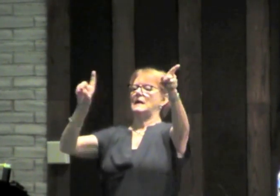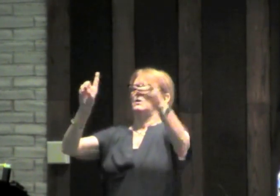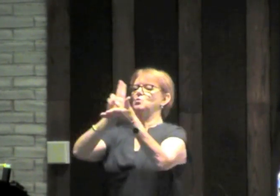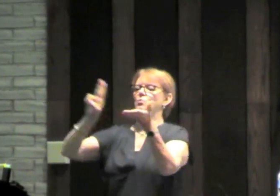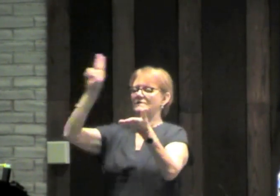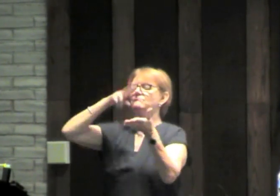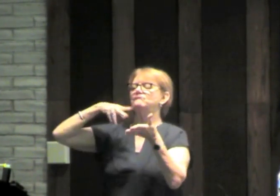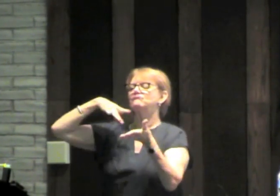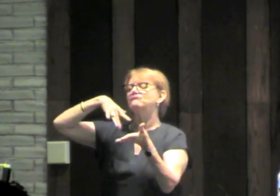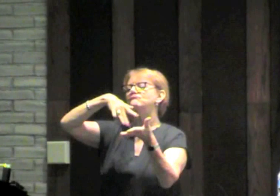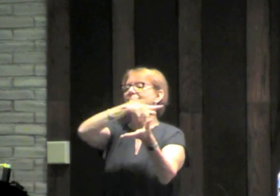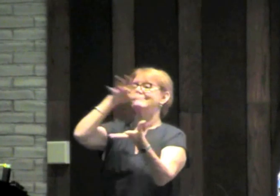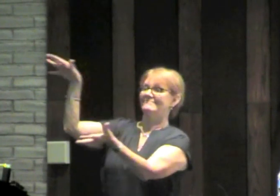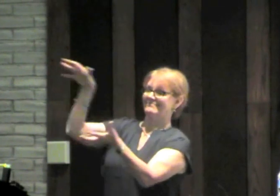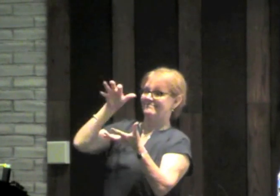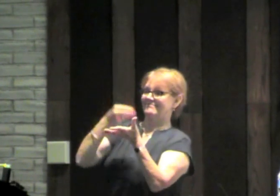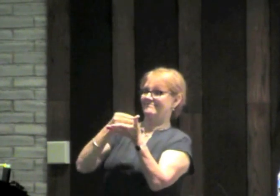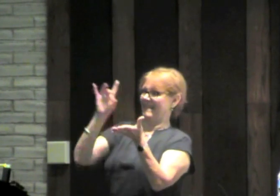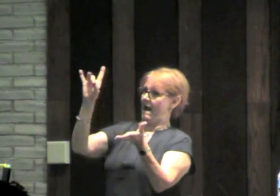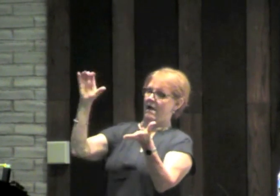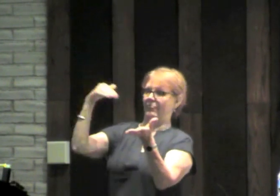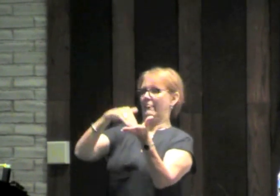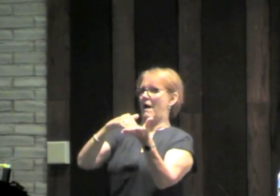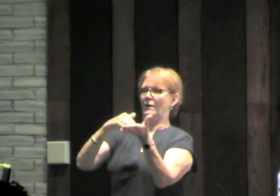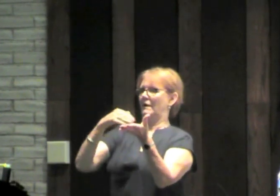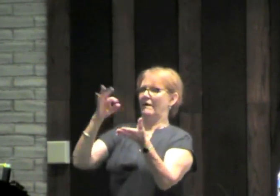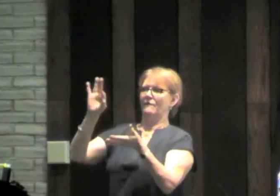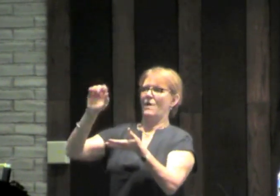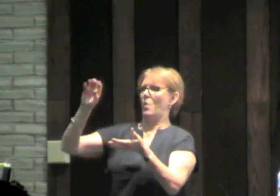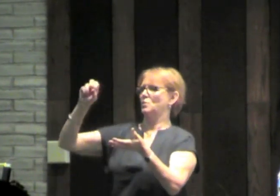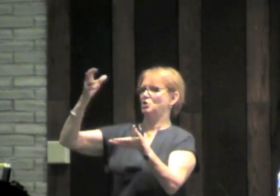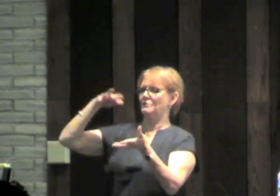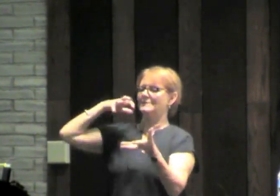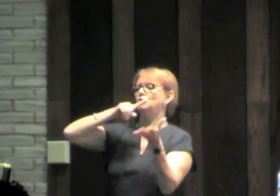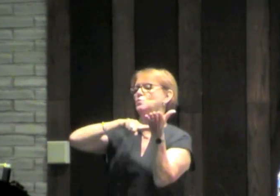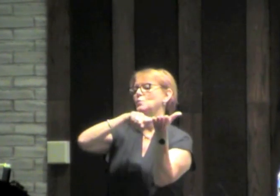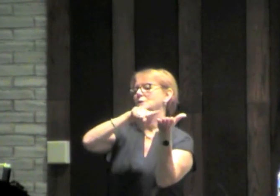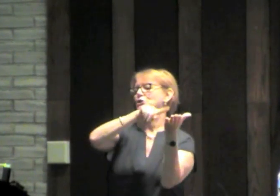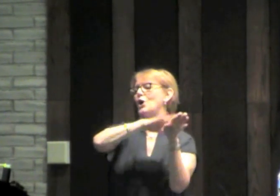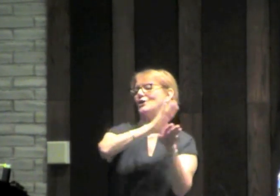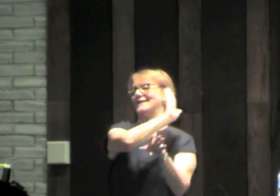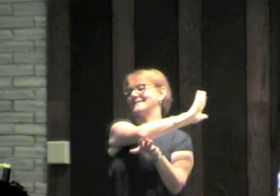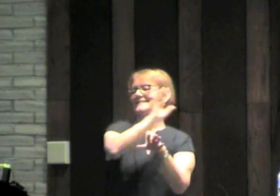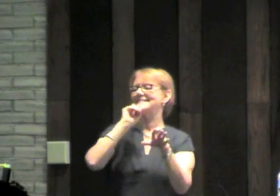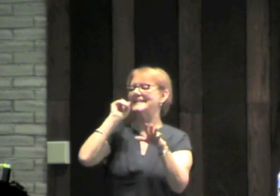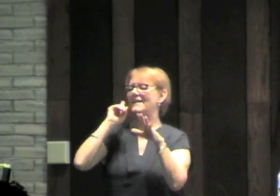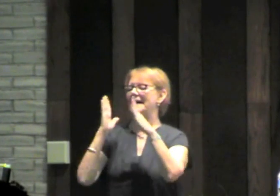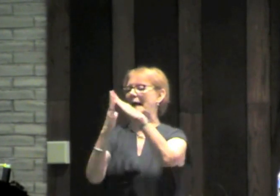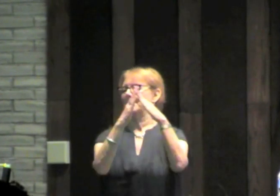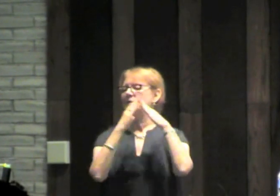Anyway, she was the one that the San Diego University woman had studied. And she'd gotten lots of funding